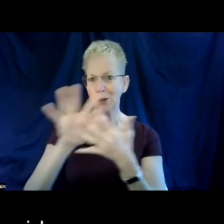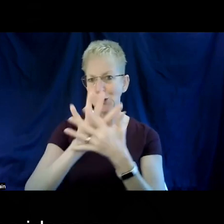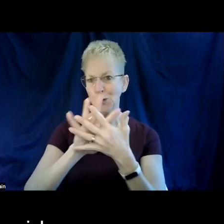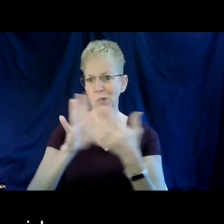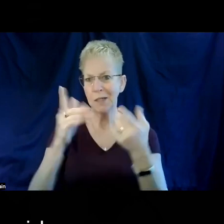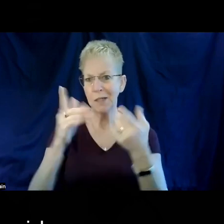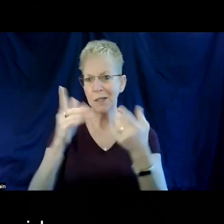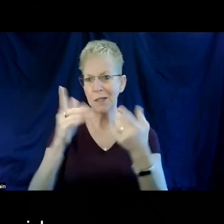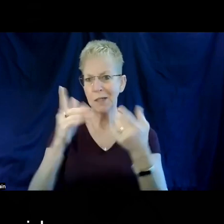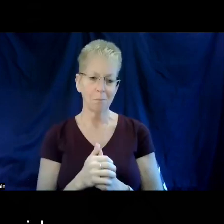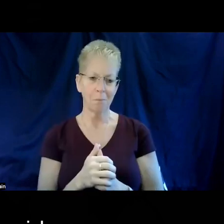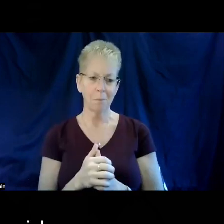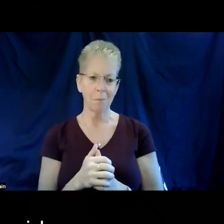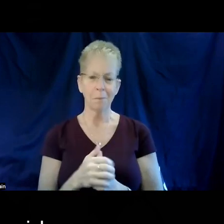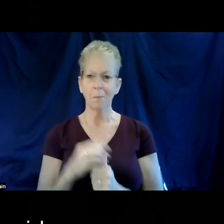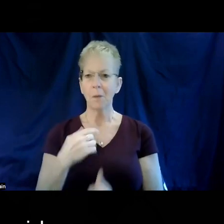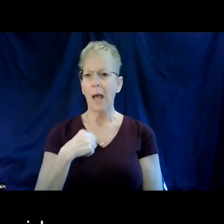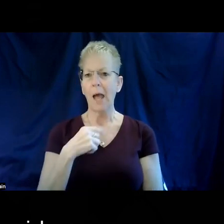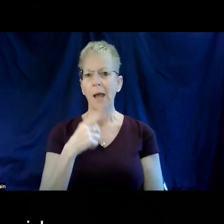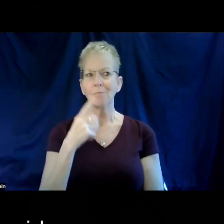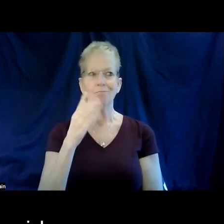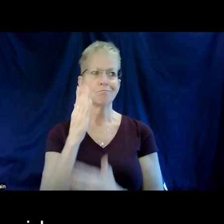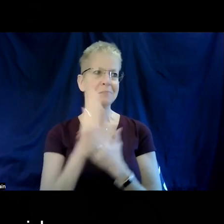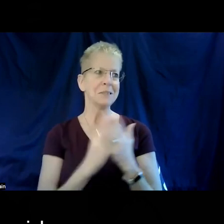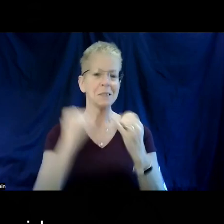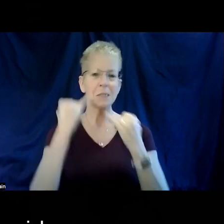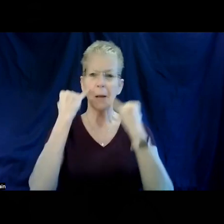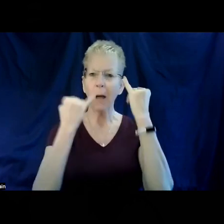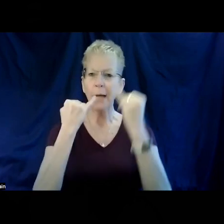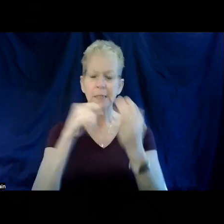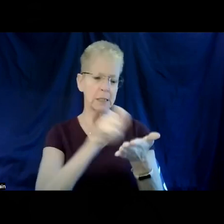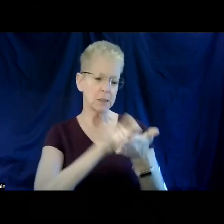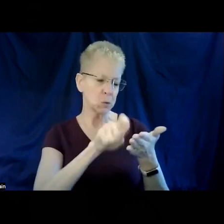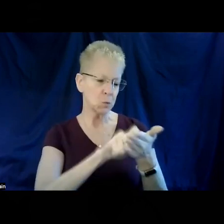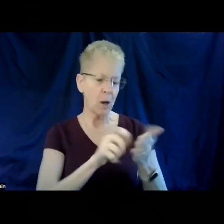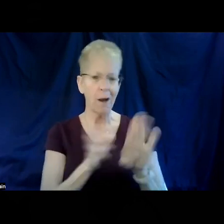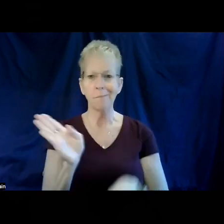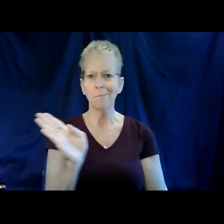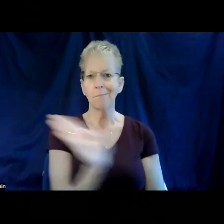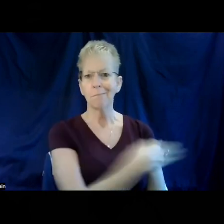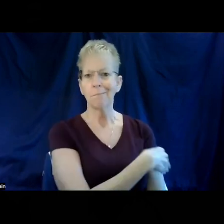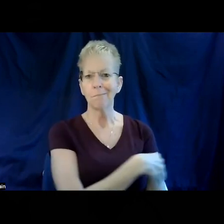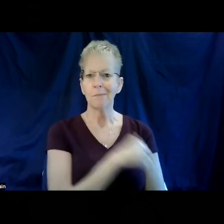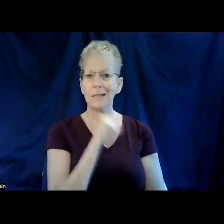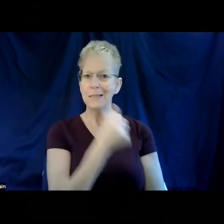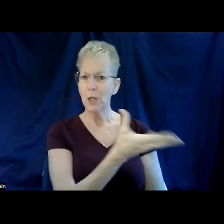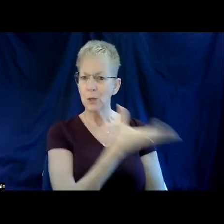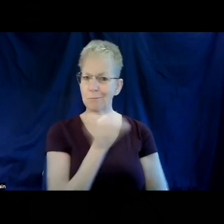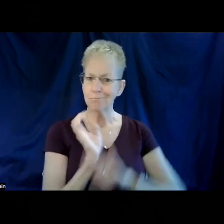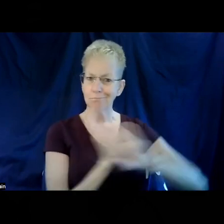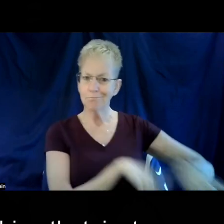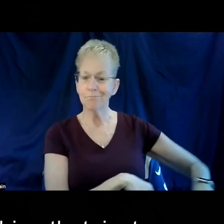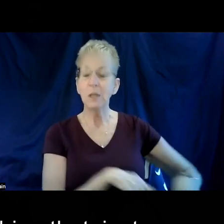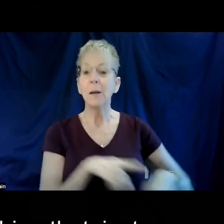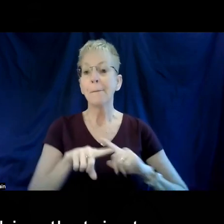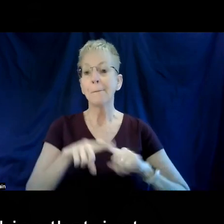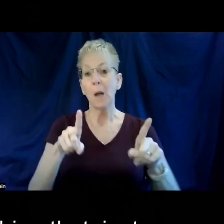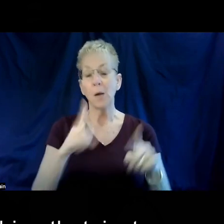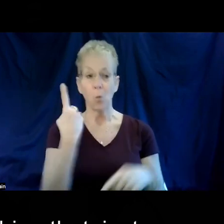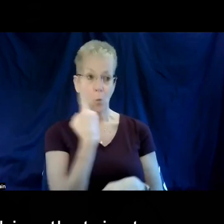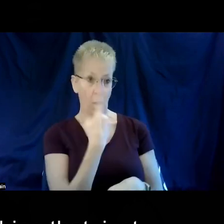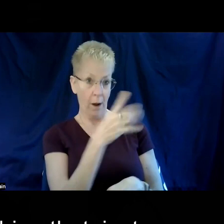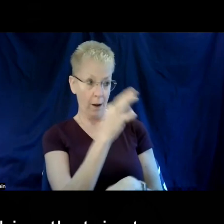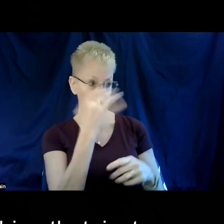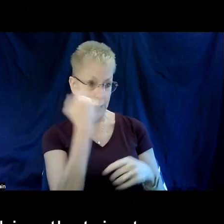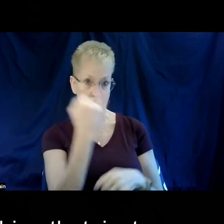And I had squirreled some ideas away over the years that I wanted to incorporate in the series. And one of them